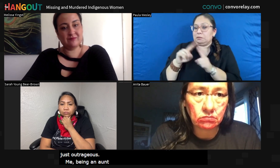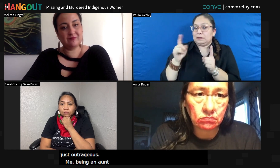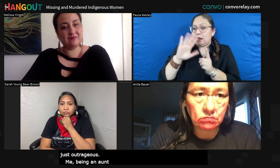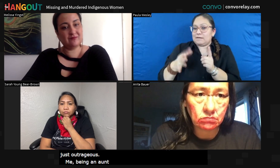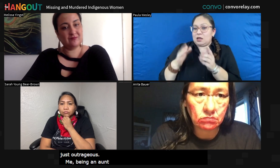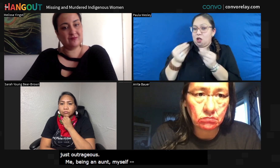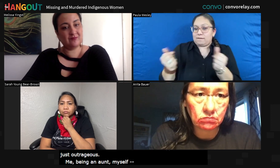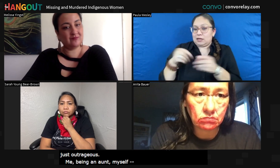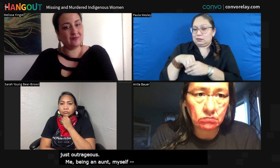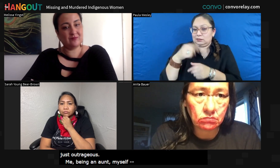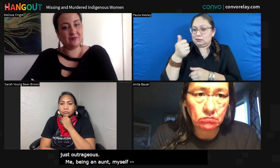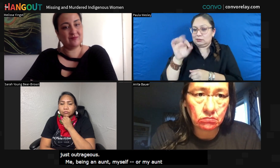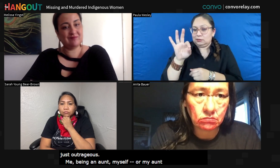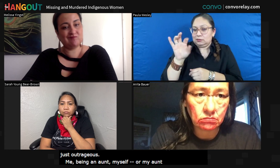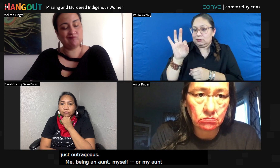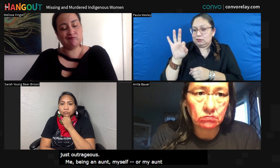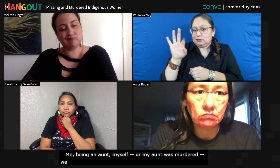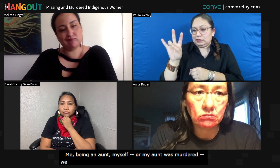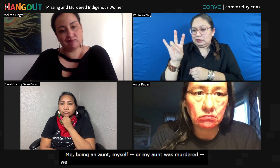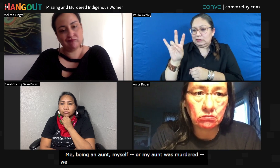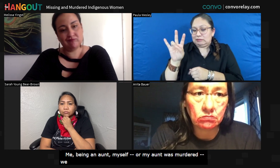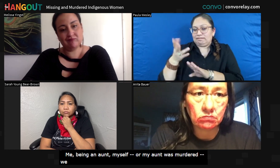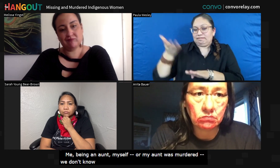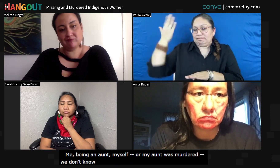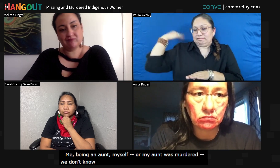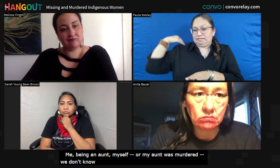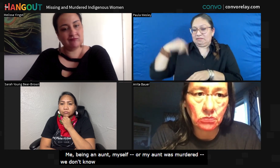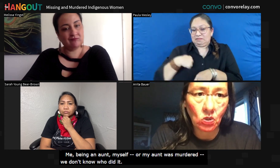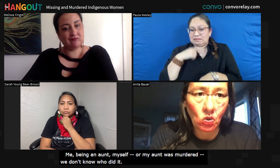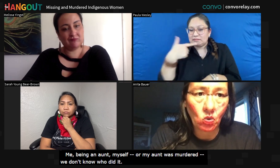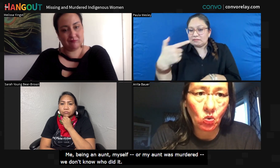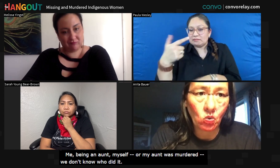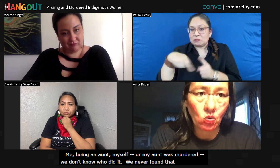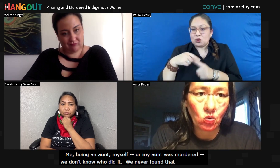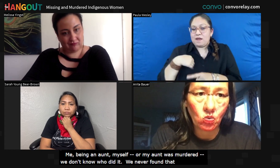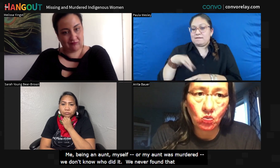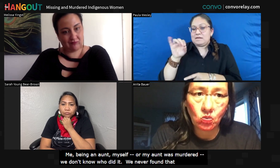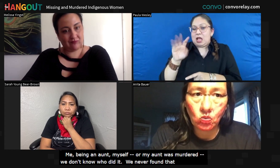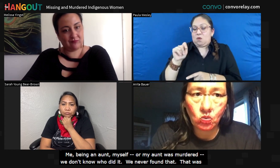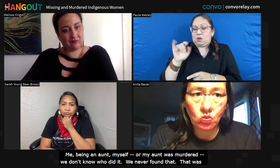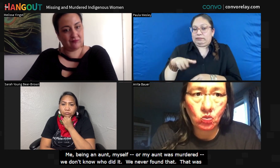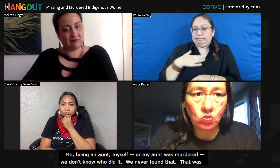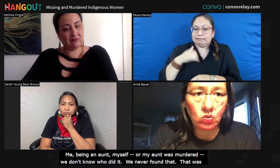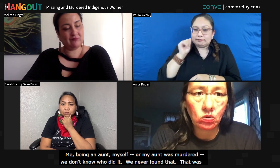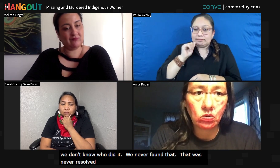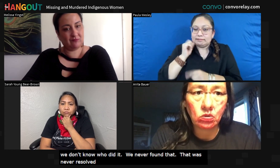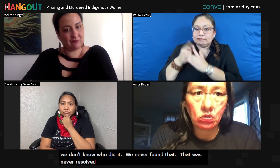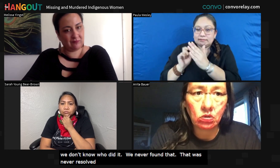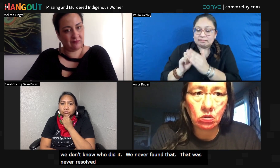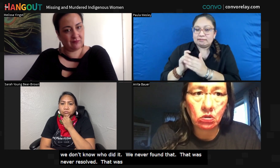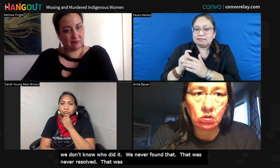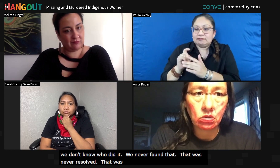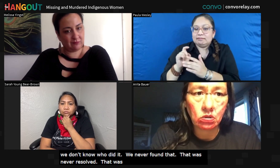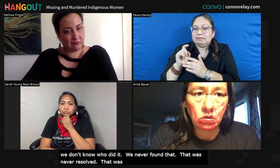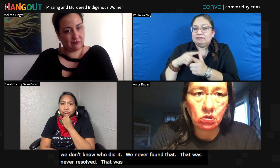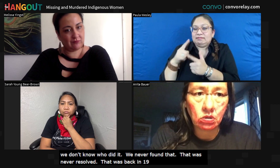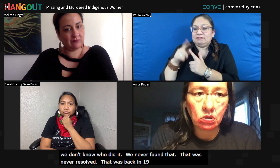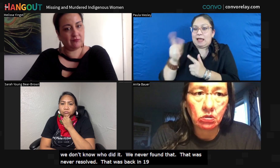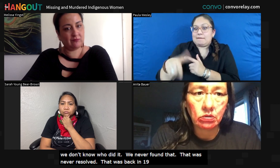did it. We never found that. That was never resolved. That was back in 97. I was 21 when I found out that my aunt was